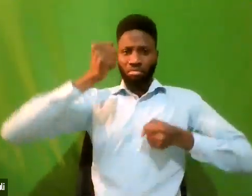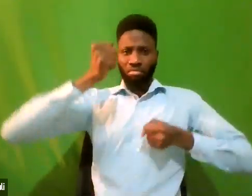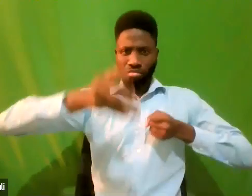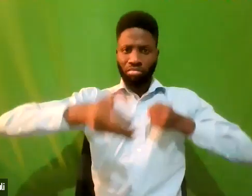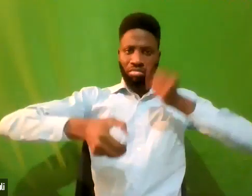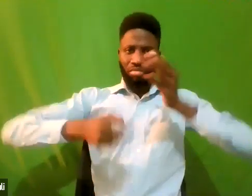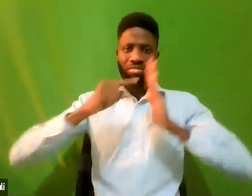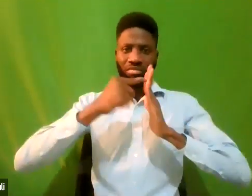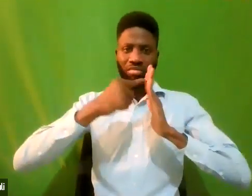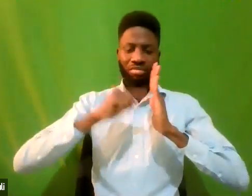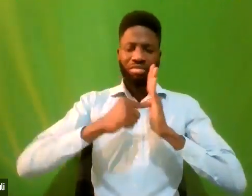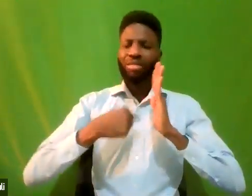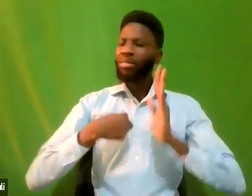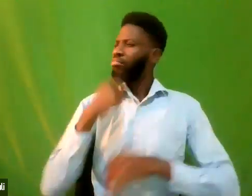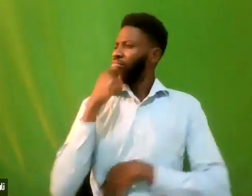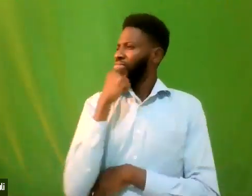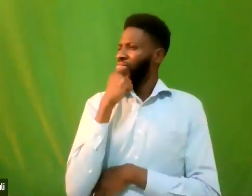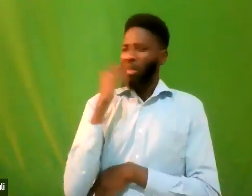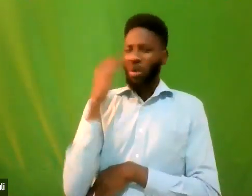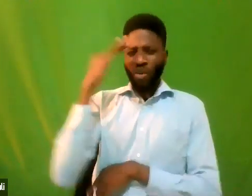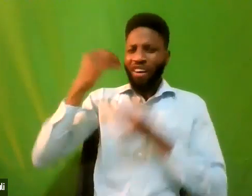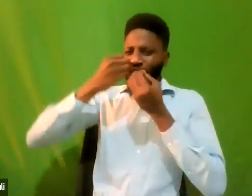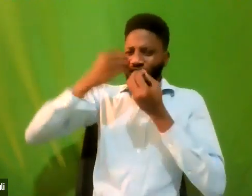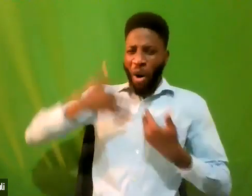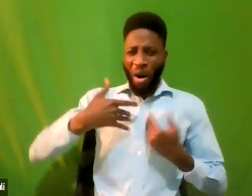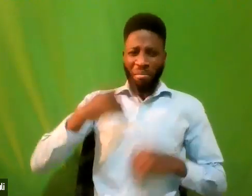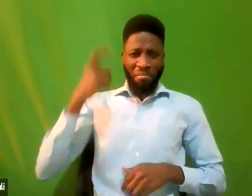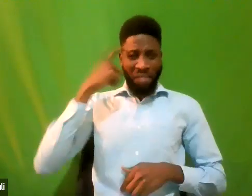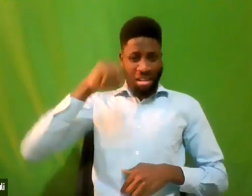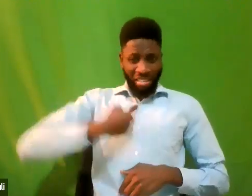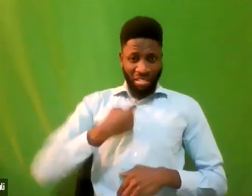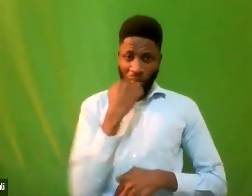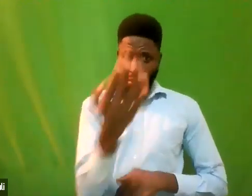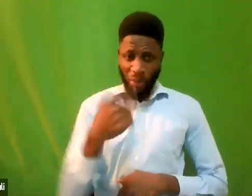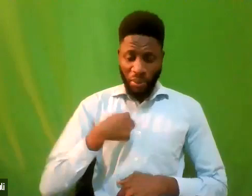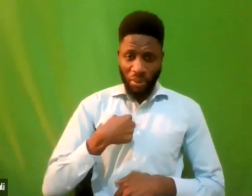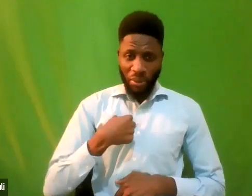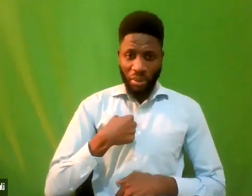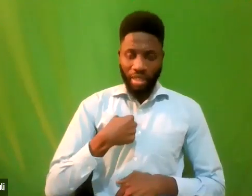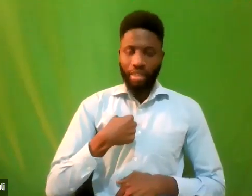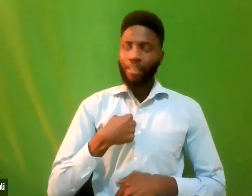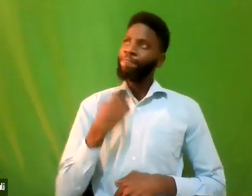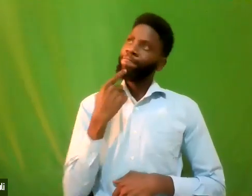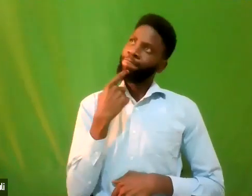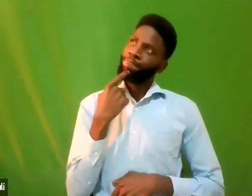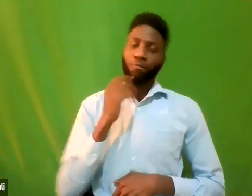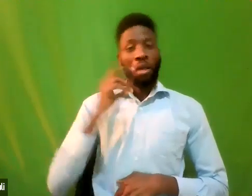wondered, why are you telling me as if I don't have a mind of my own? So I was wise. I was just